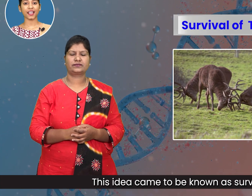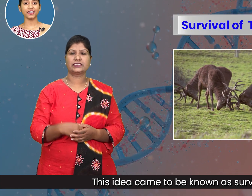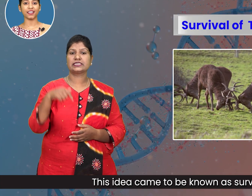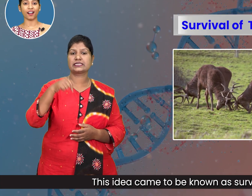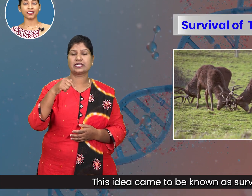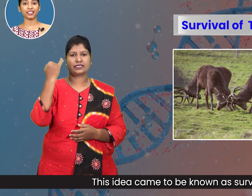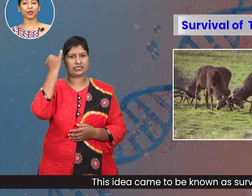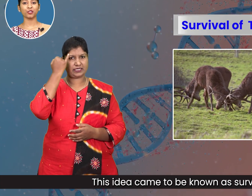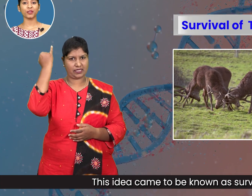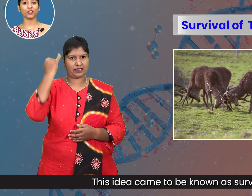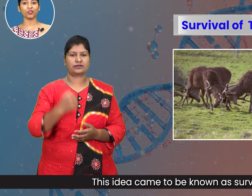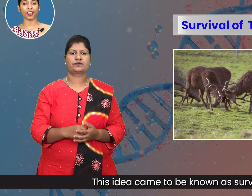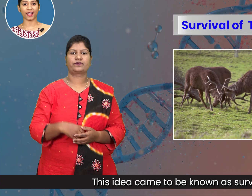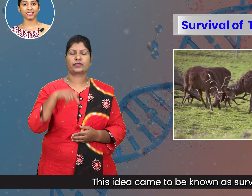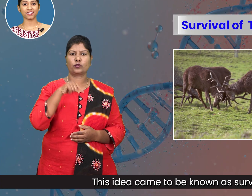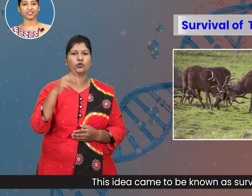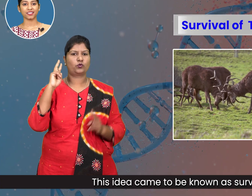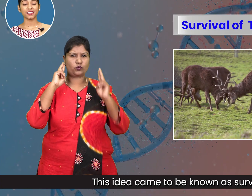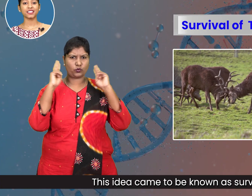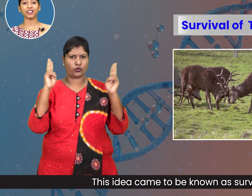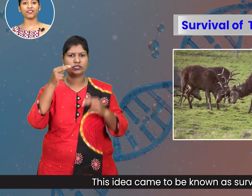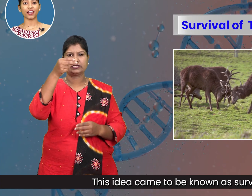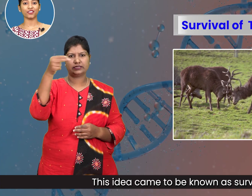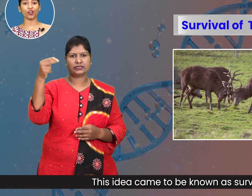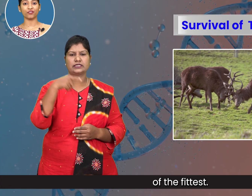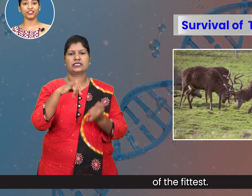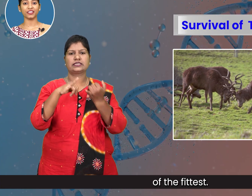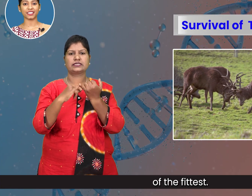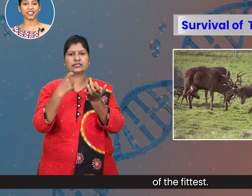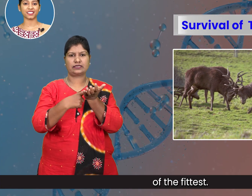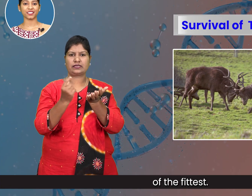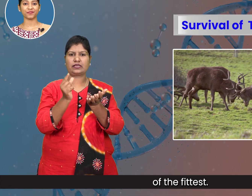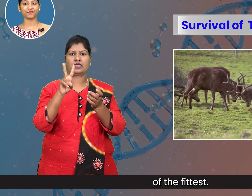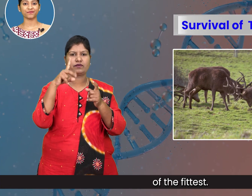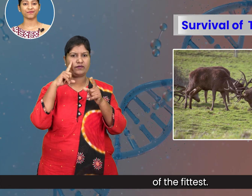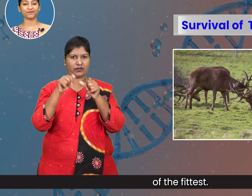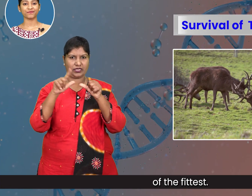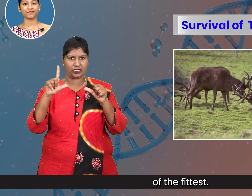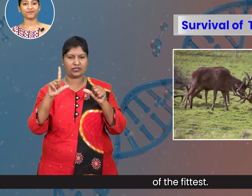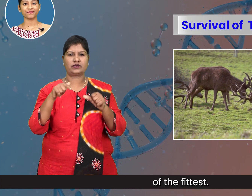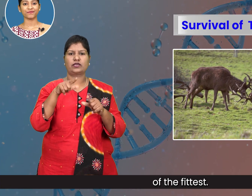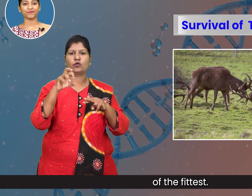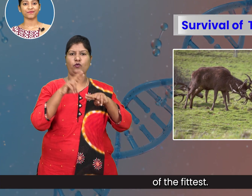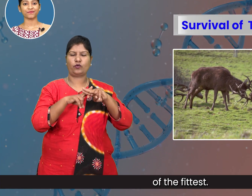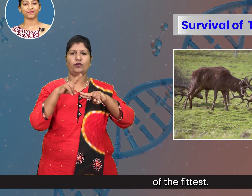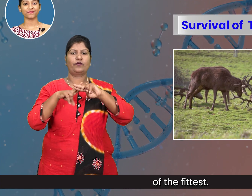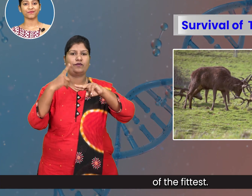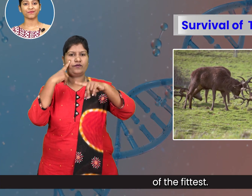This idea came to be known as survival of the fittest.